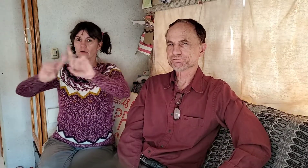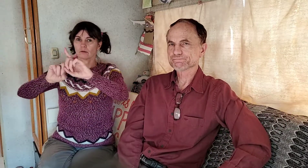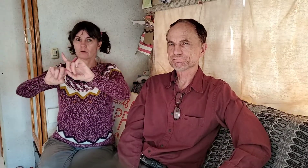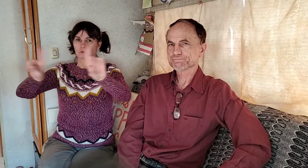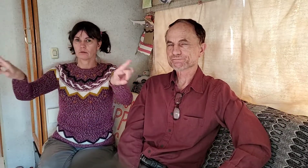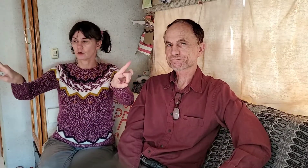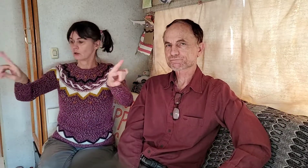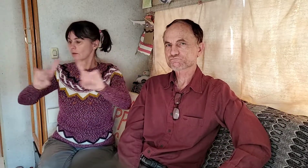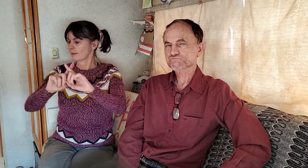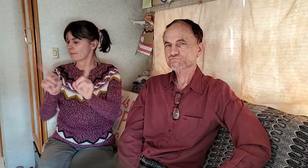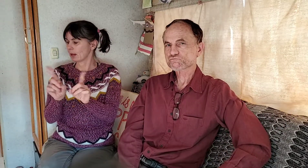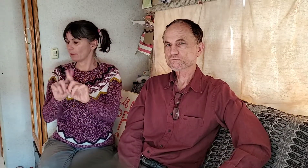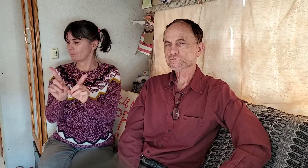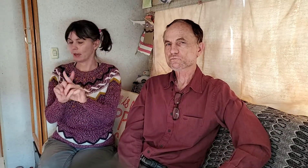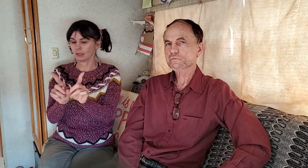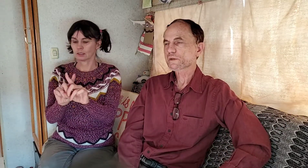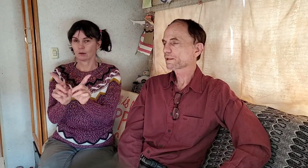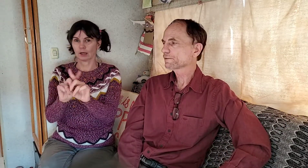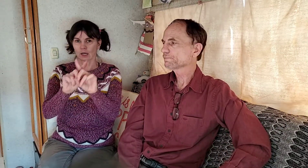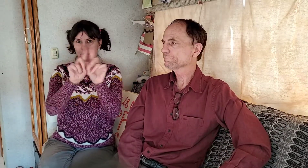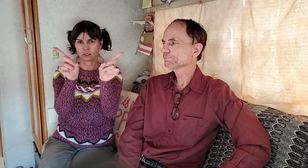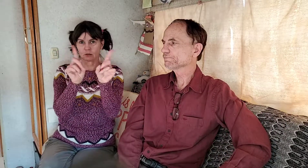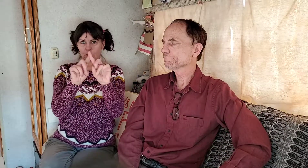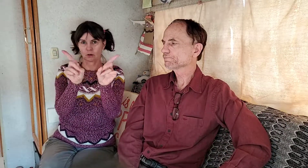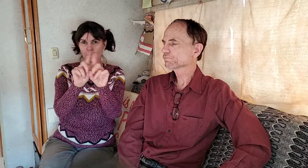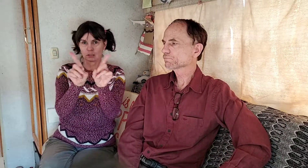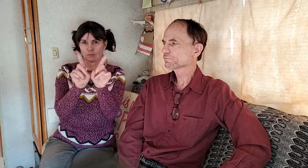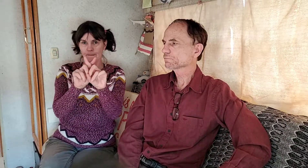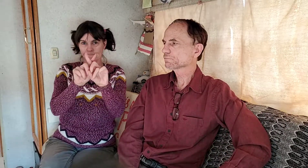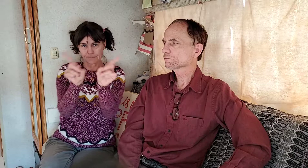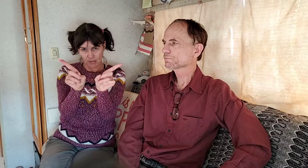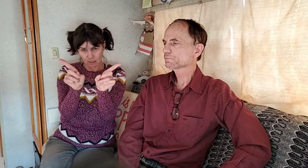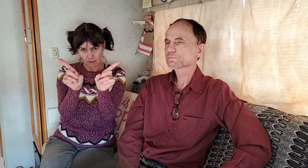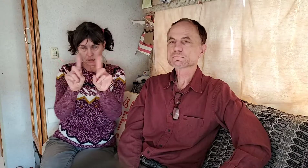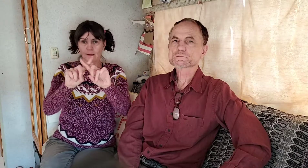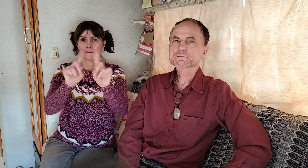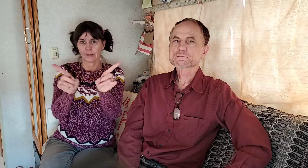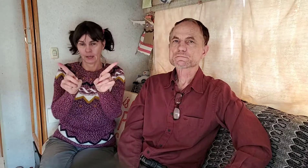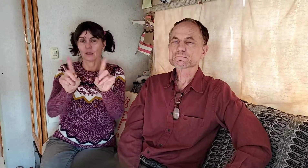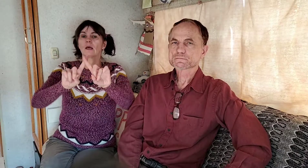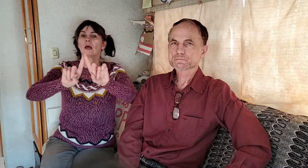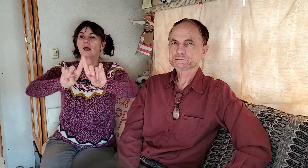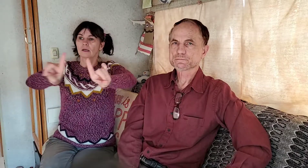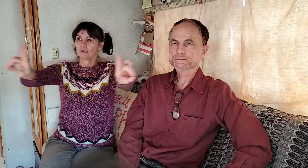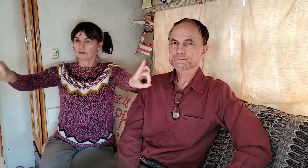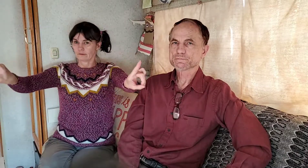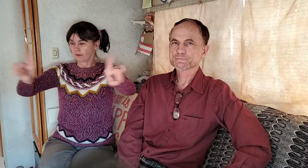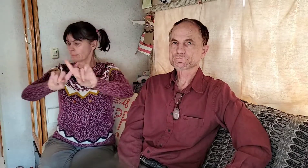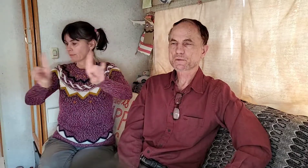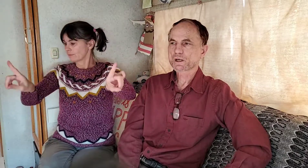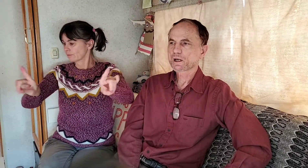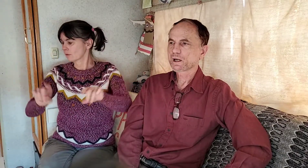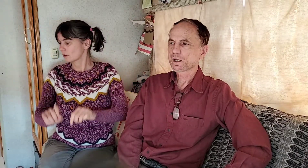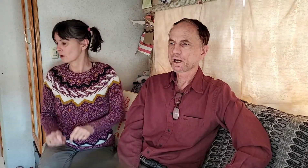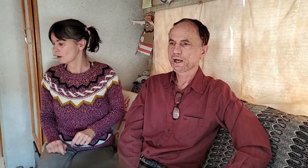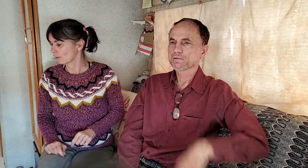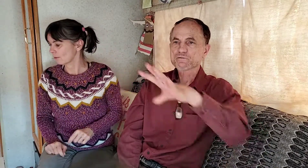Mm-hmm. Turn away. Butt is like right here, just crisscross. Butt, and different.